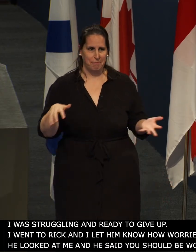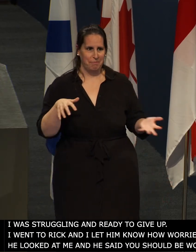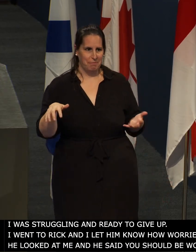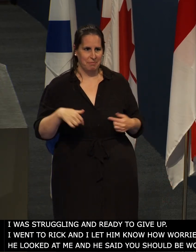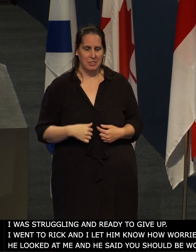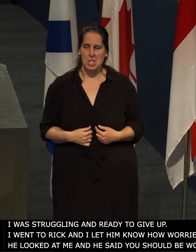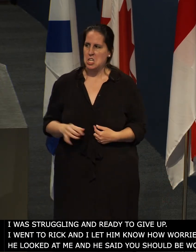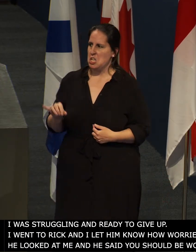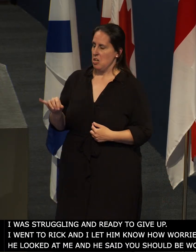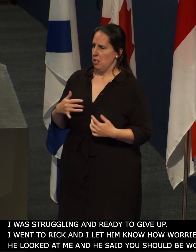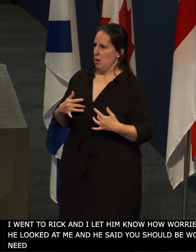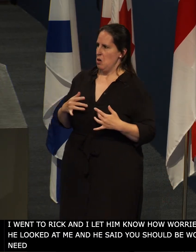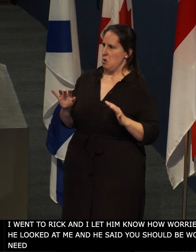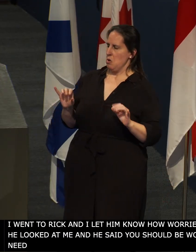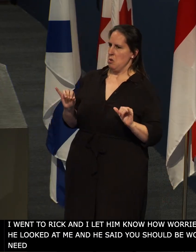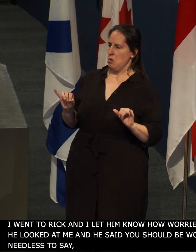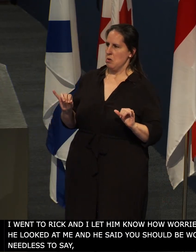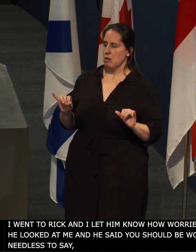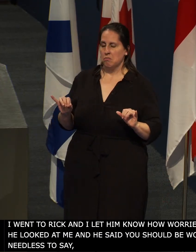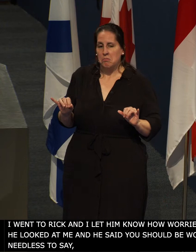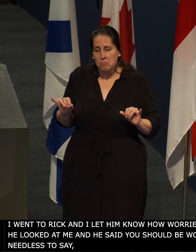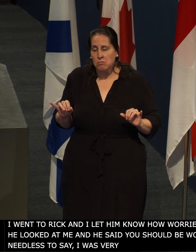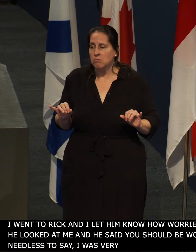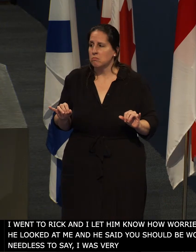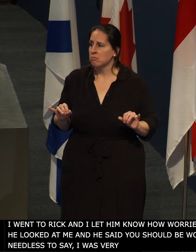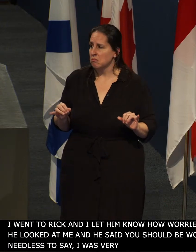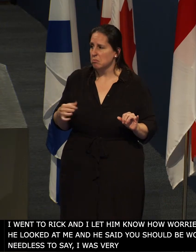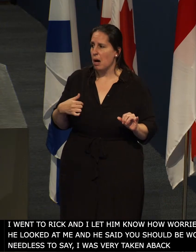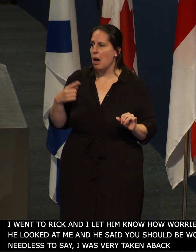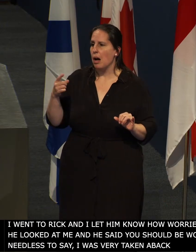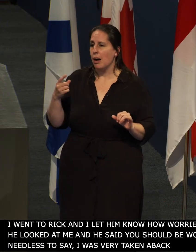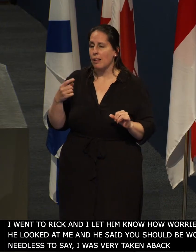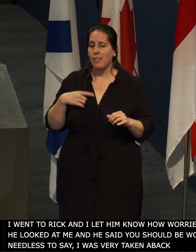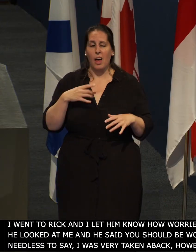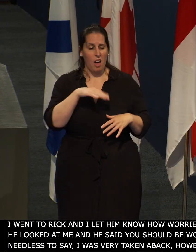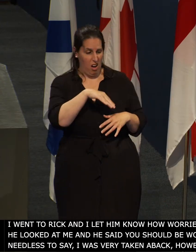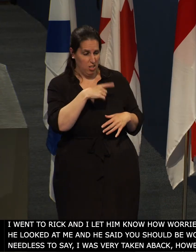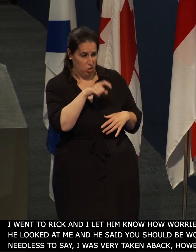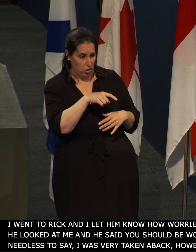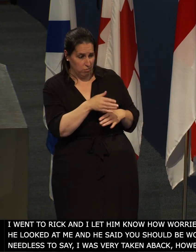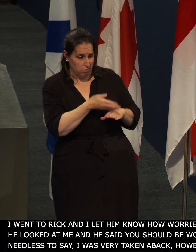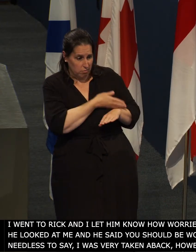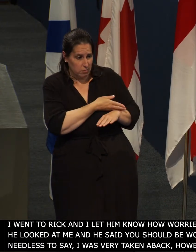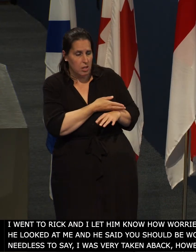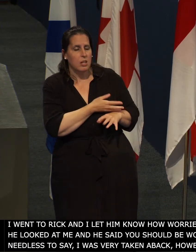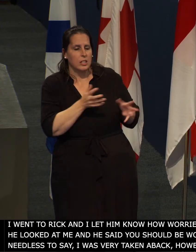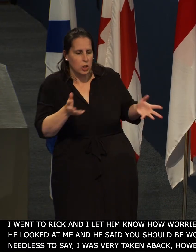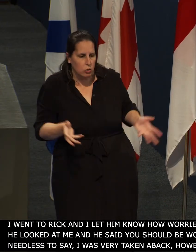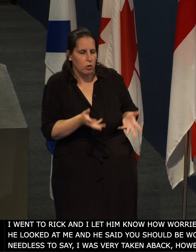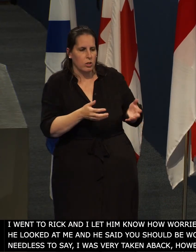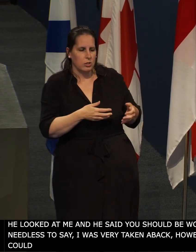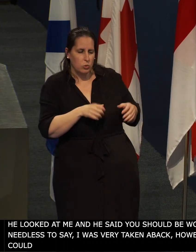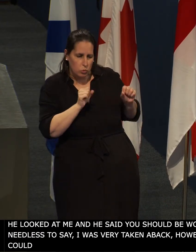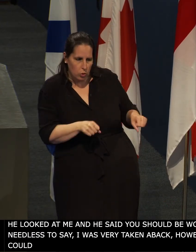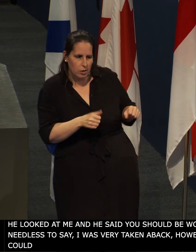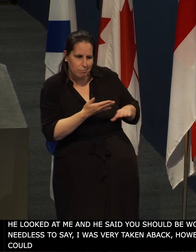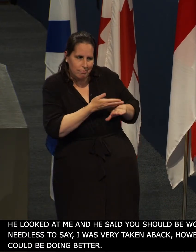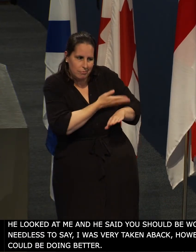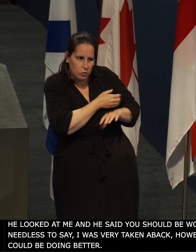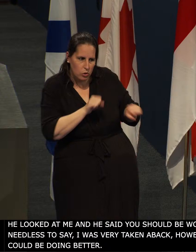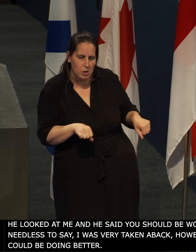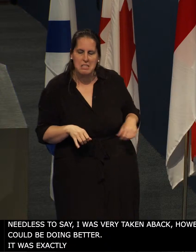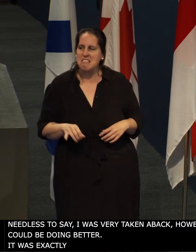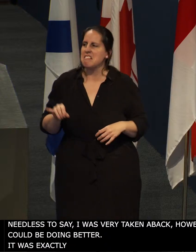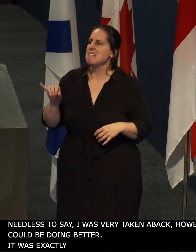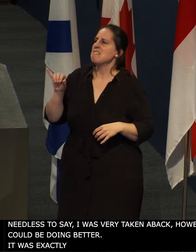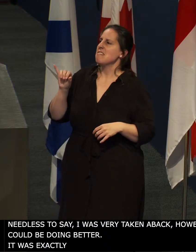Needless to say, I was very taken aback. However, he went on to encourage me and tell me I could be doing better. It was exactly the proverbial